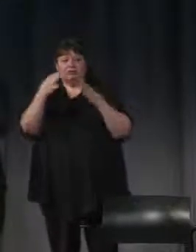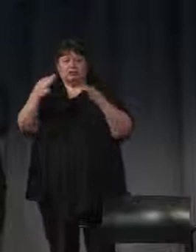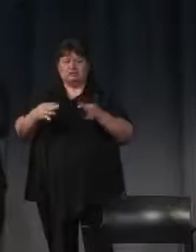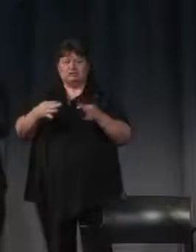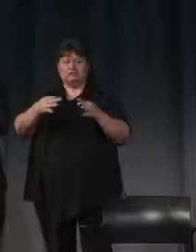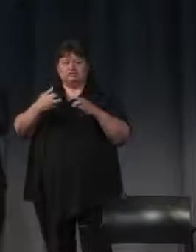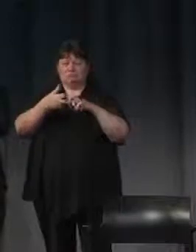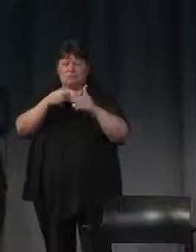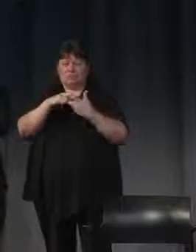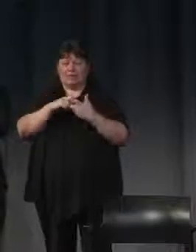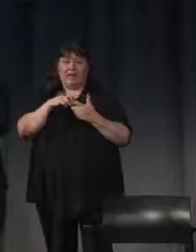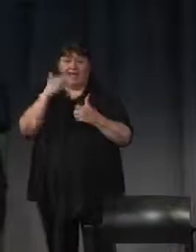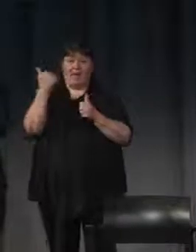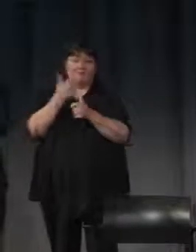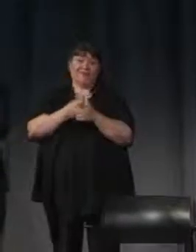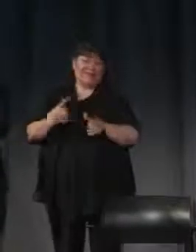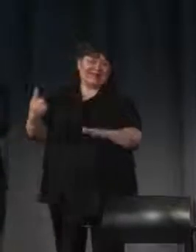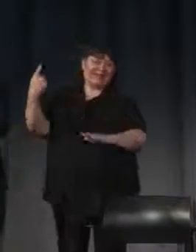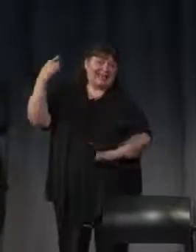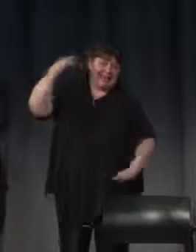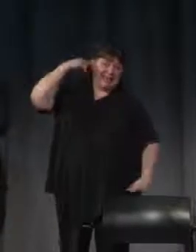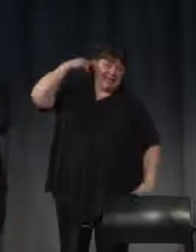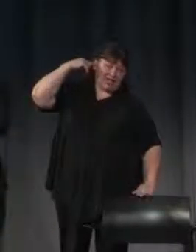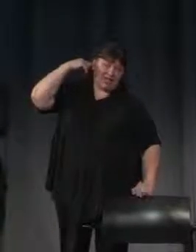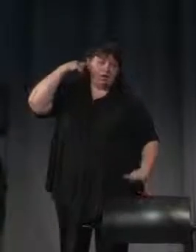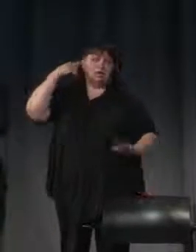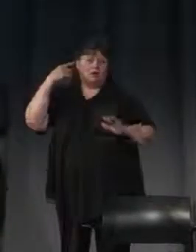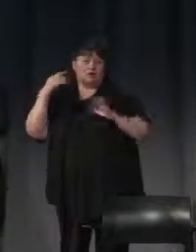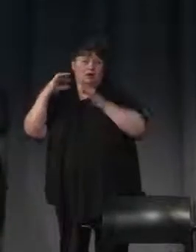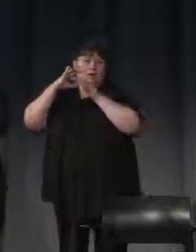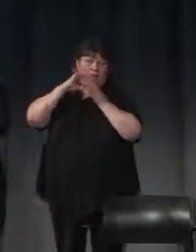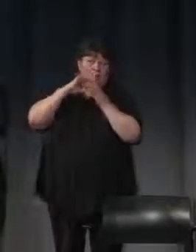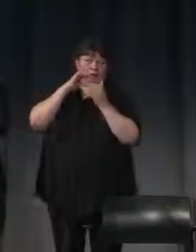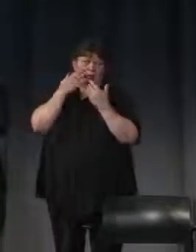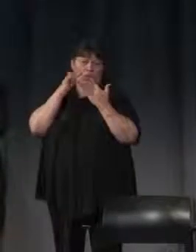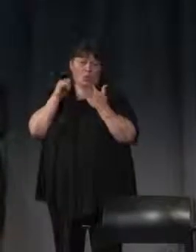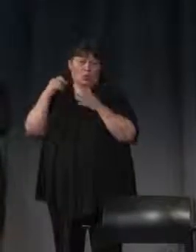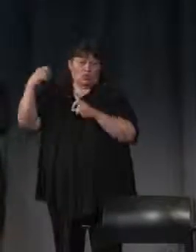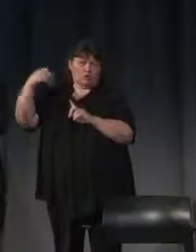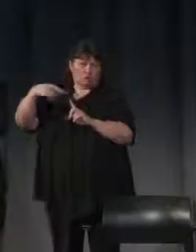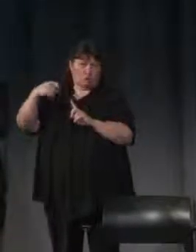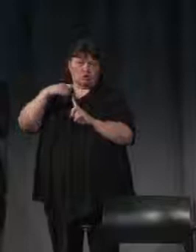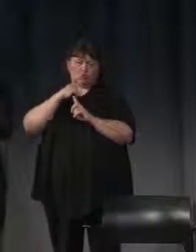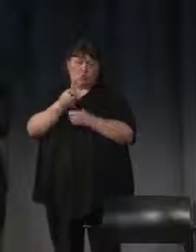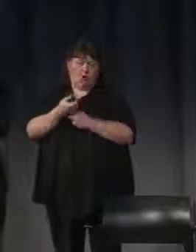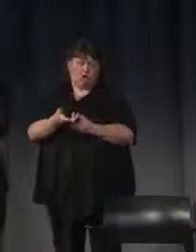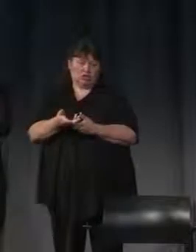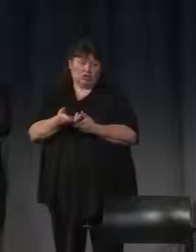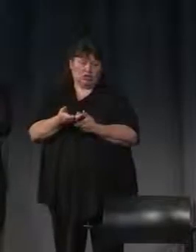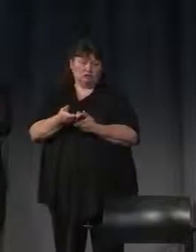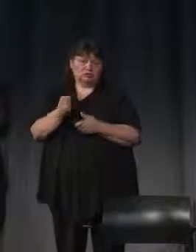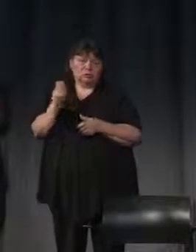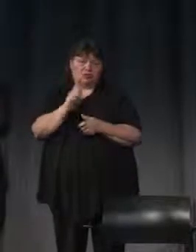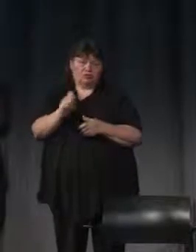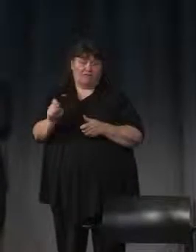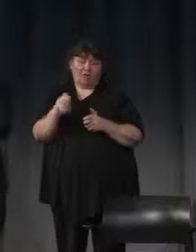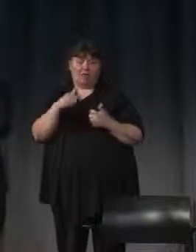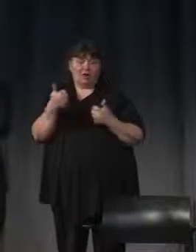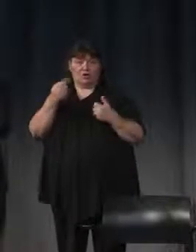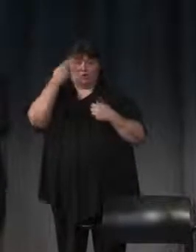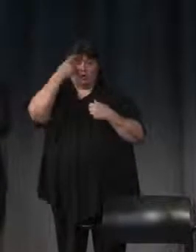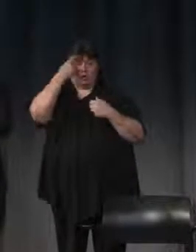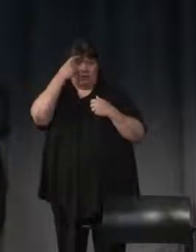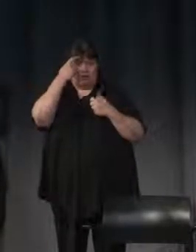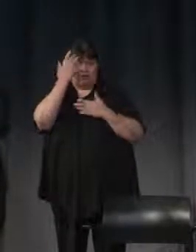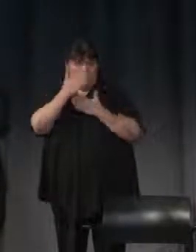anything that hits the eardrum is always going to underdetermine its relationship to its source and cause, and hence there has to be some other cognitive dimension